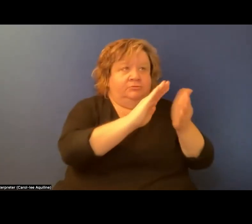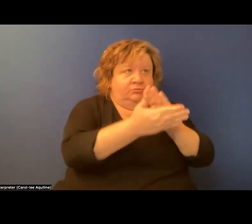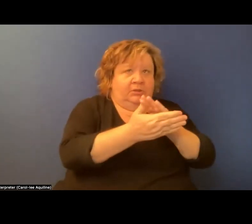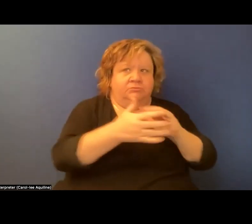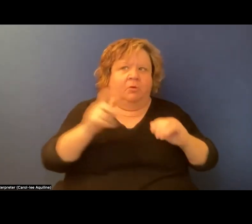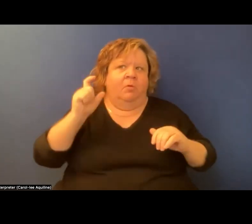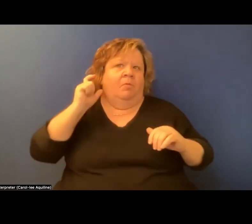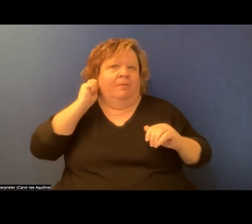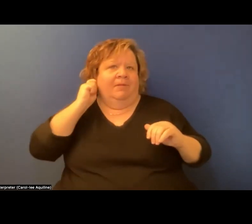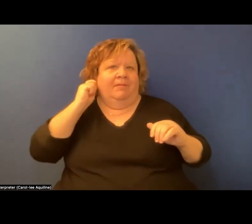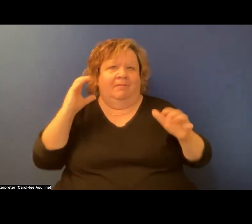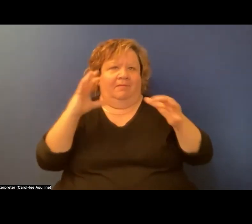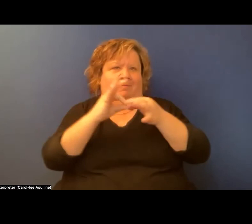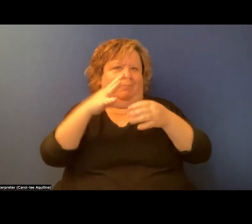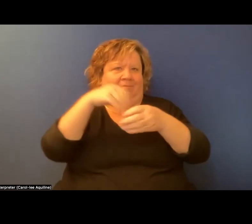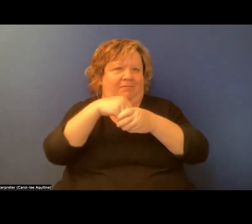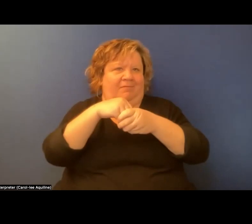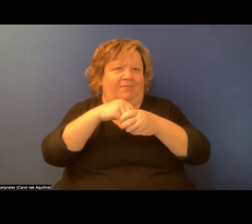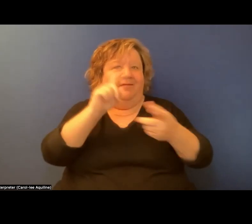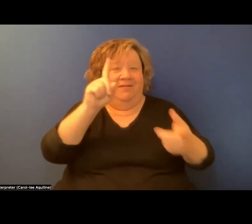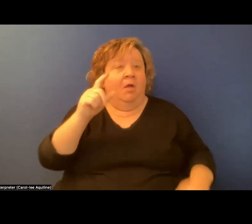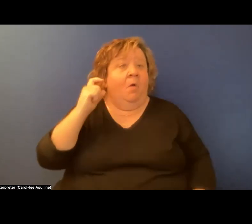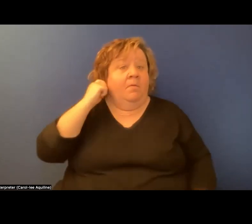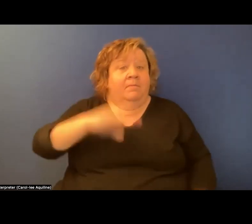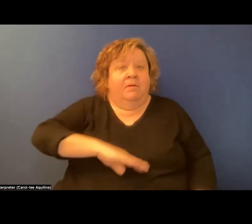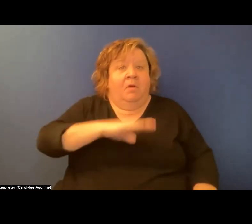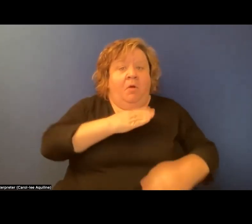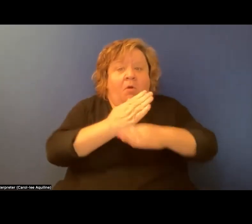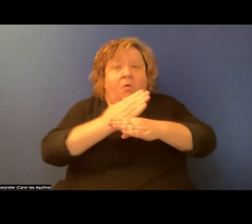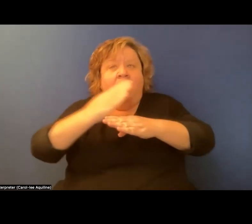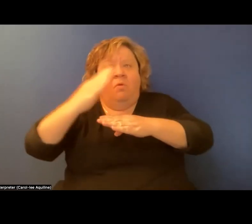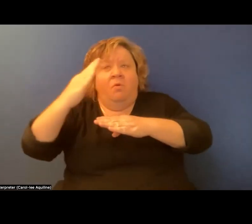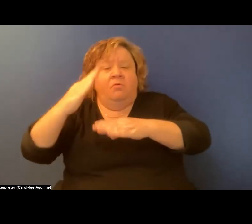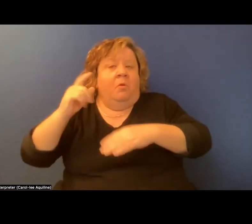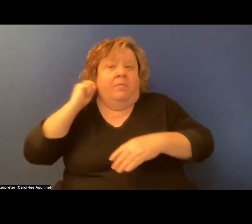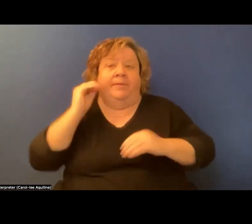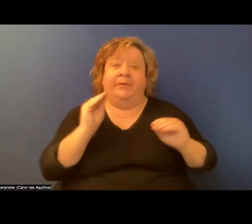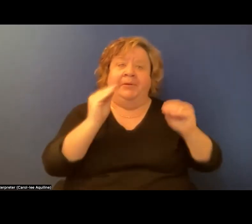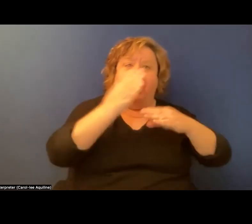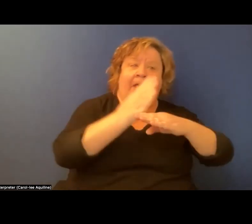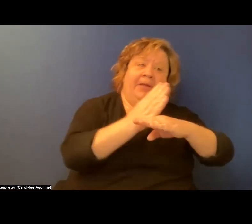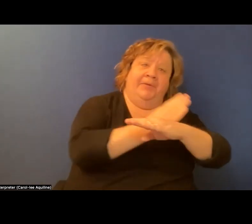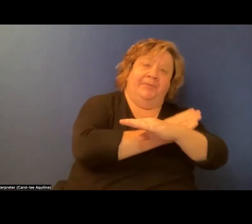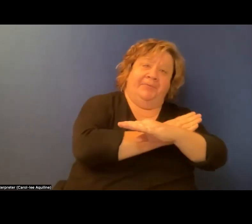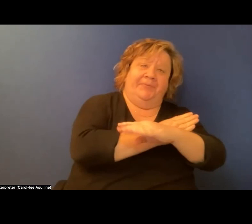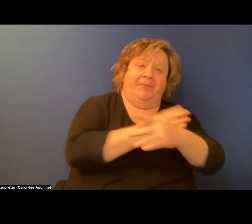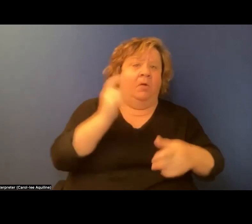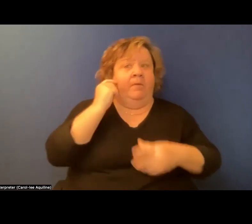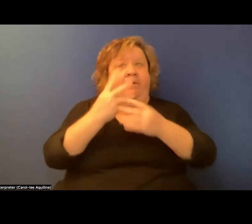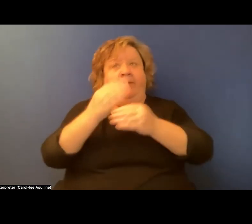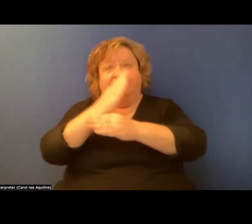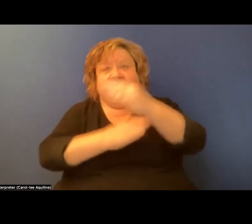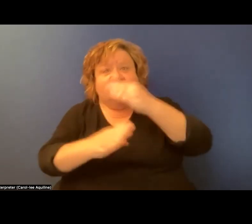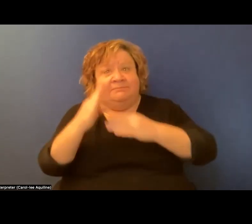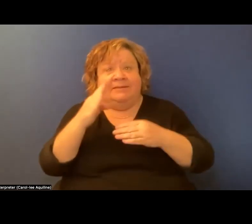older women with disabilities, young women with disabilities, and women with disabilities from other underrepresented groups.